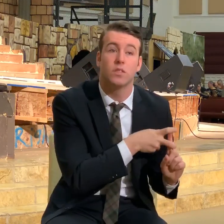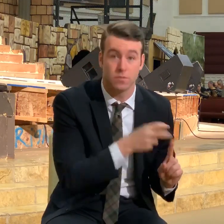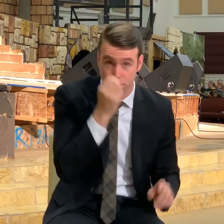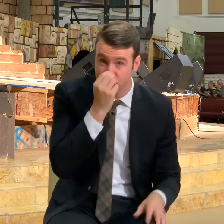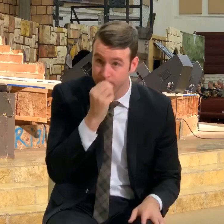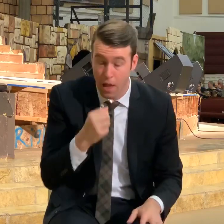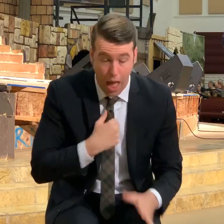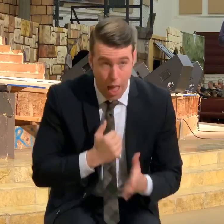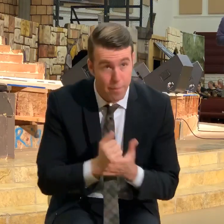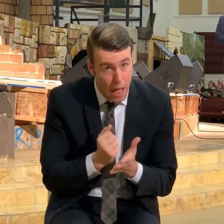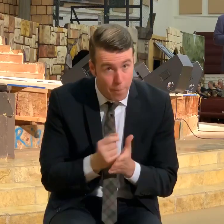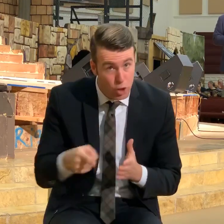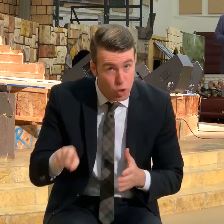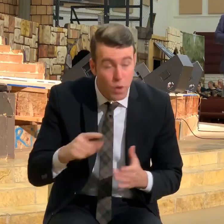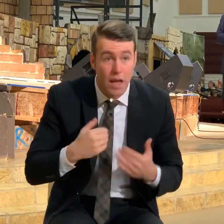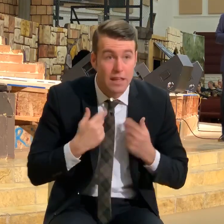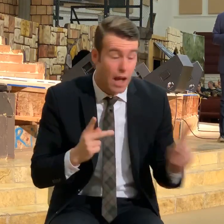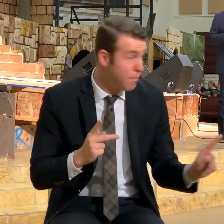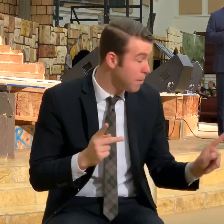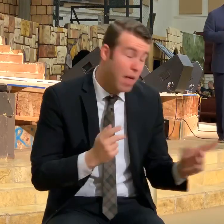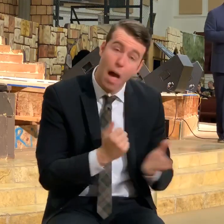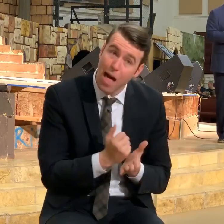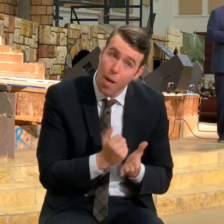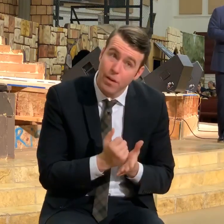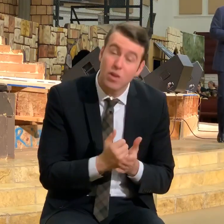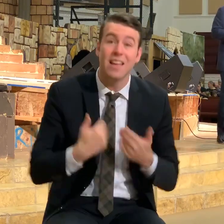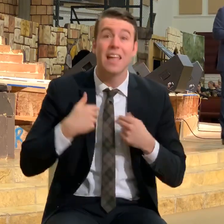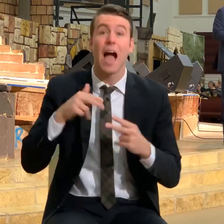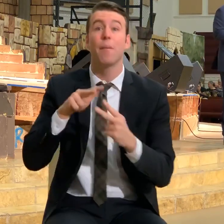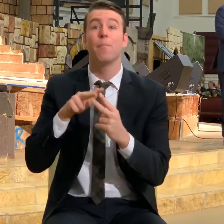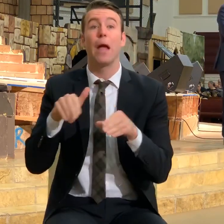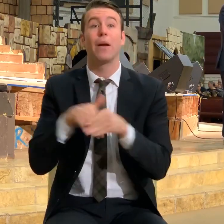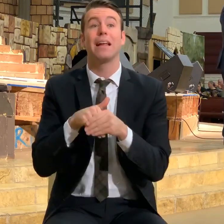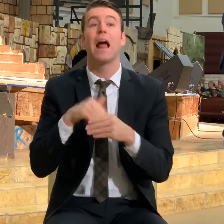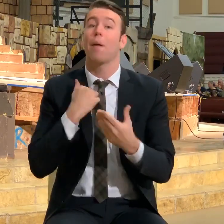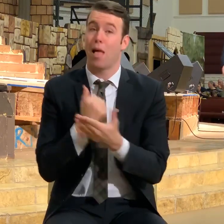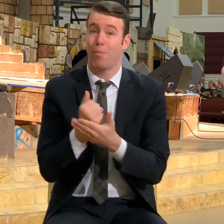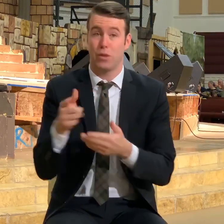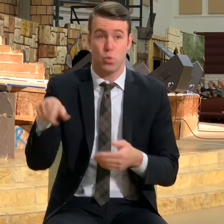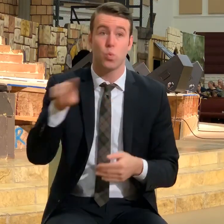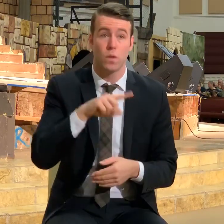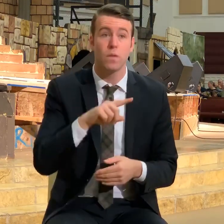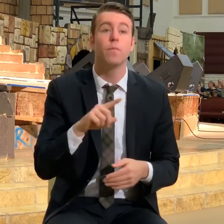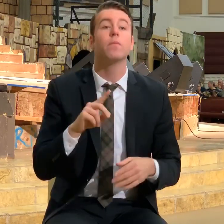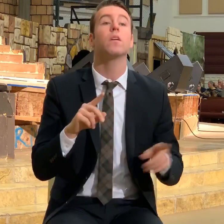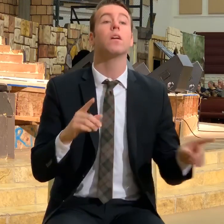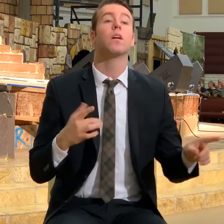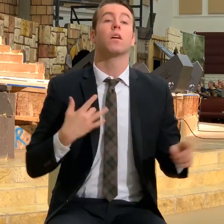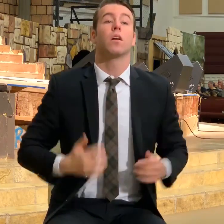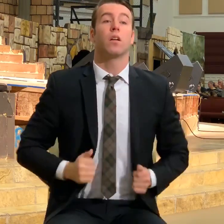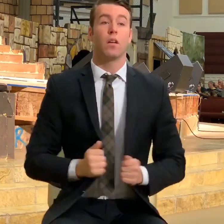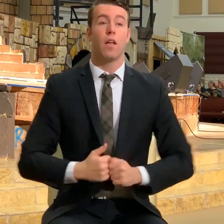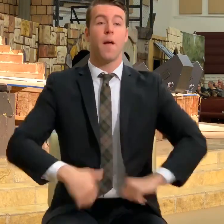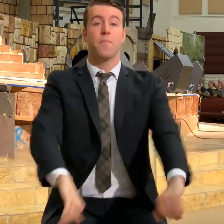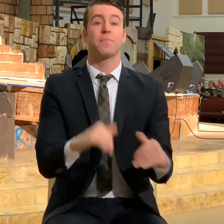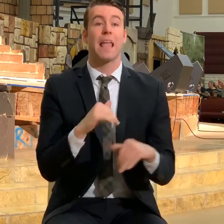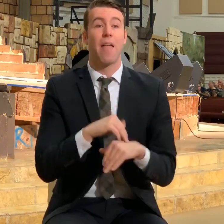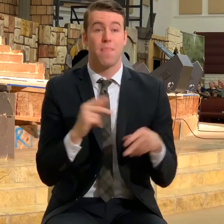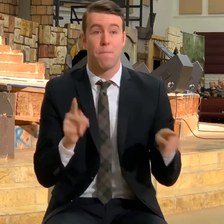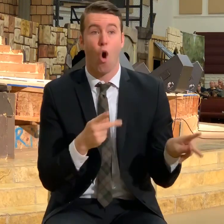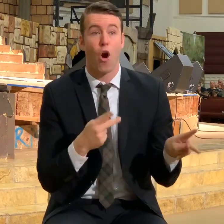I'm helping you. Young people, I'm helping. Young married couples, I'm helping. They will get at parties